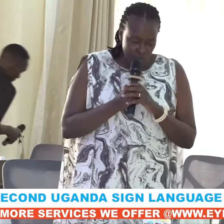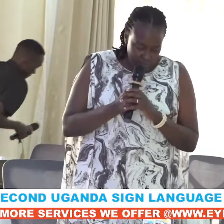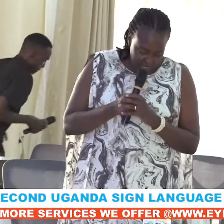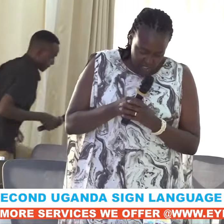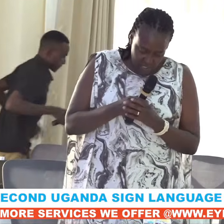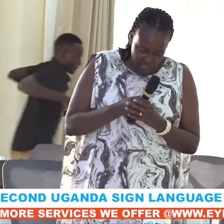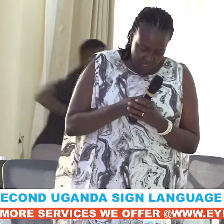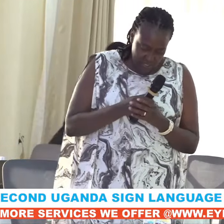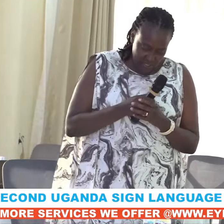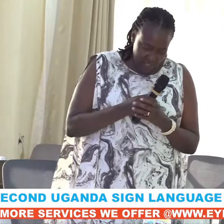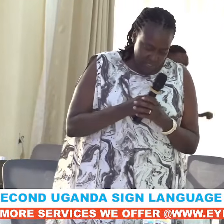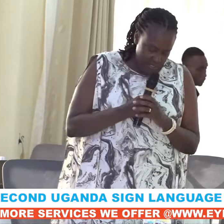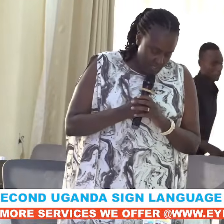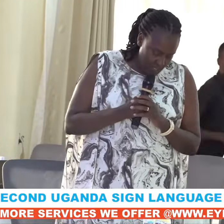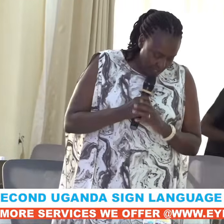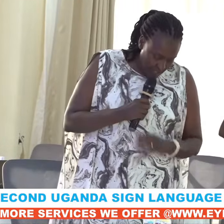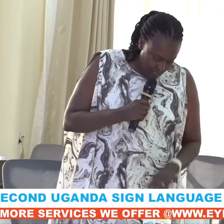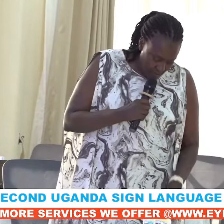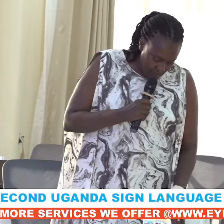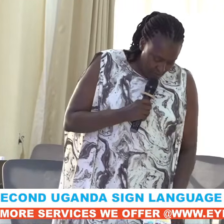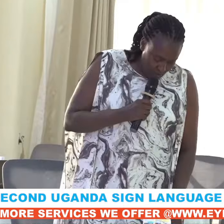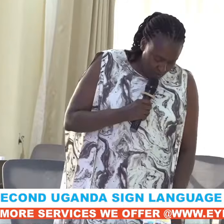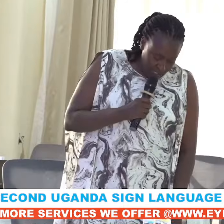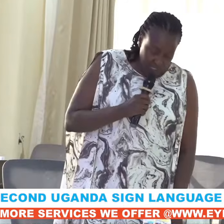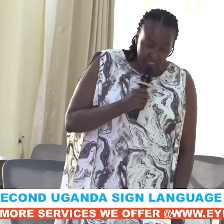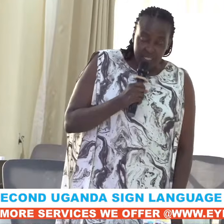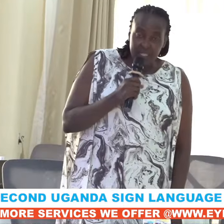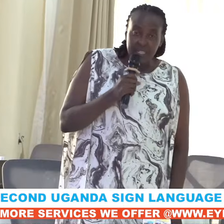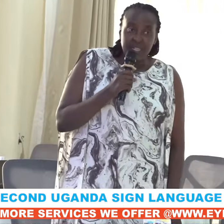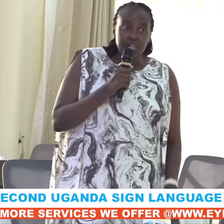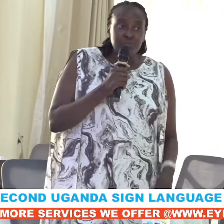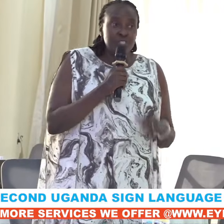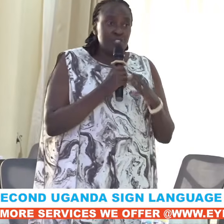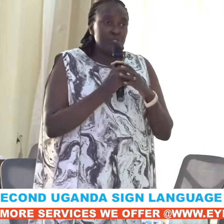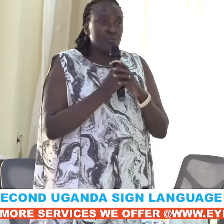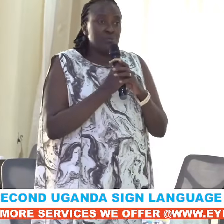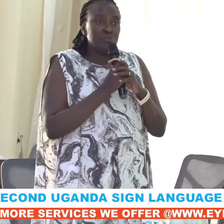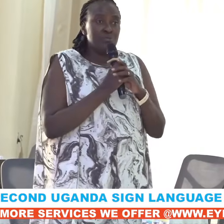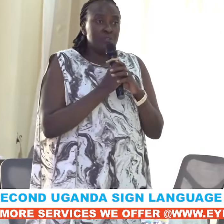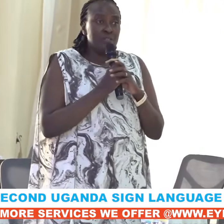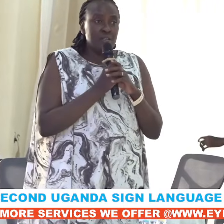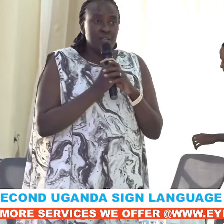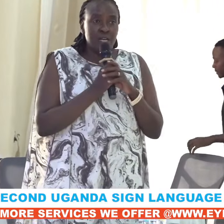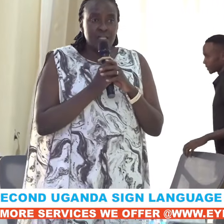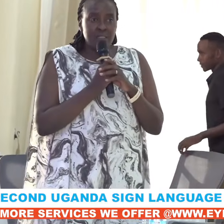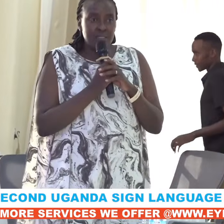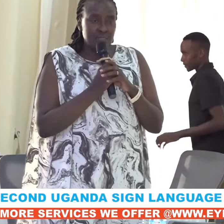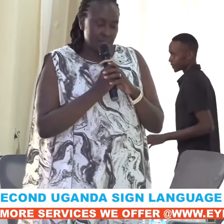so much. I thank you so much, and I wish you